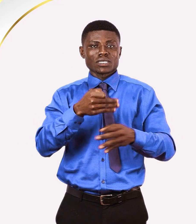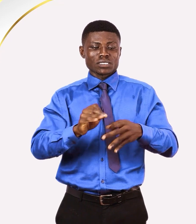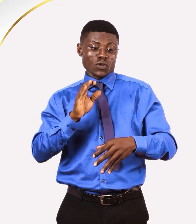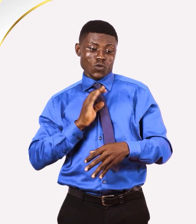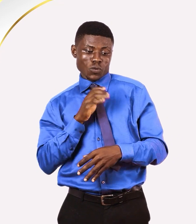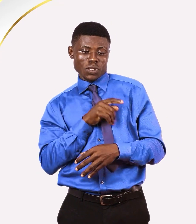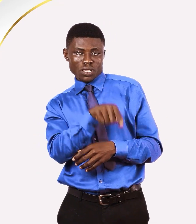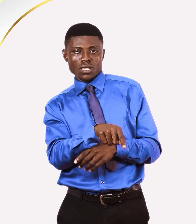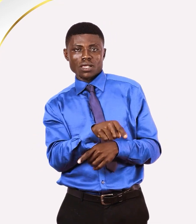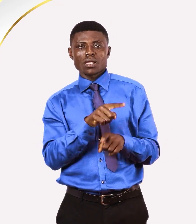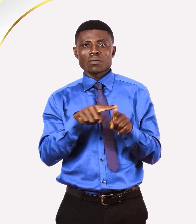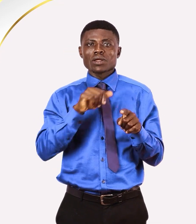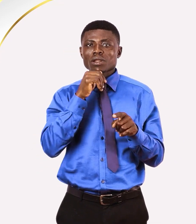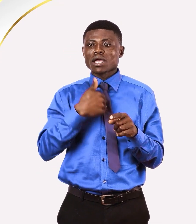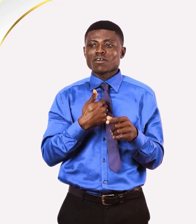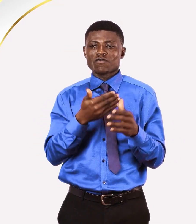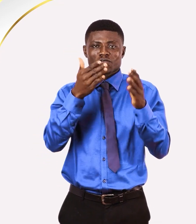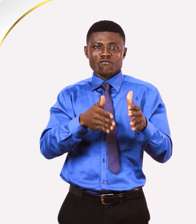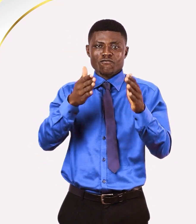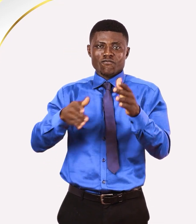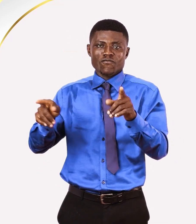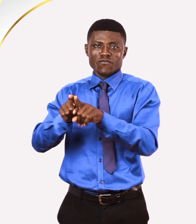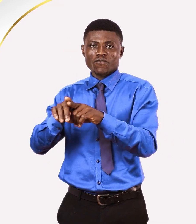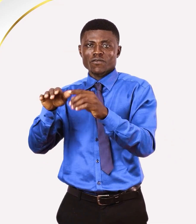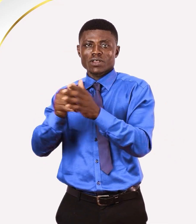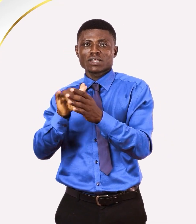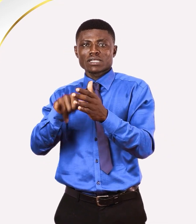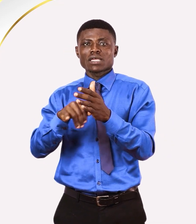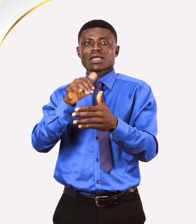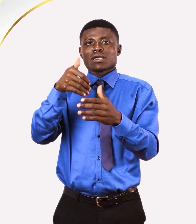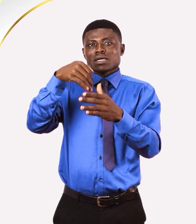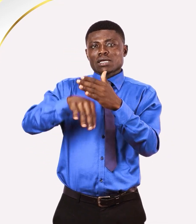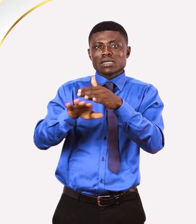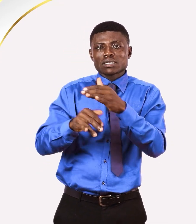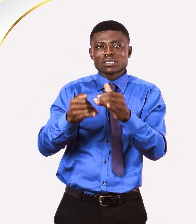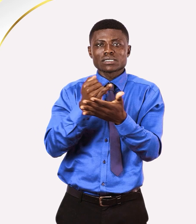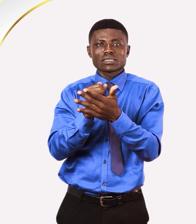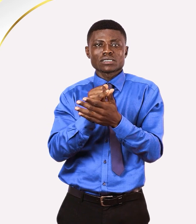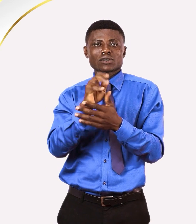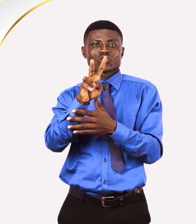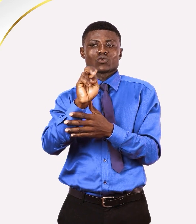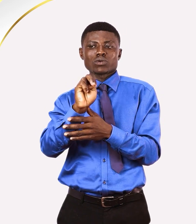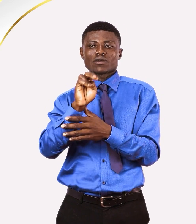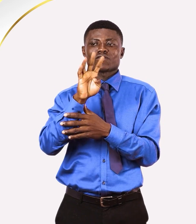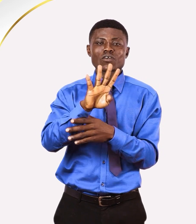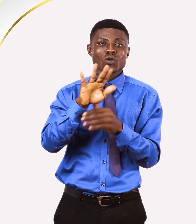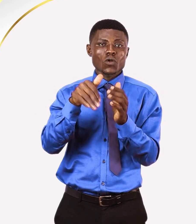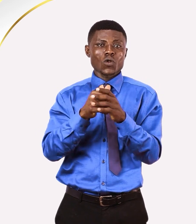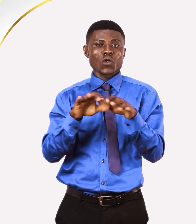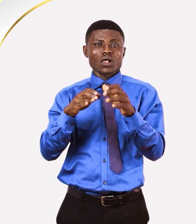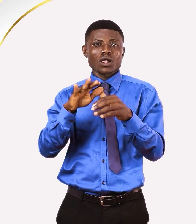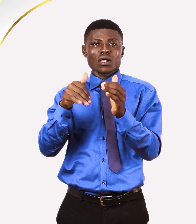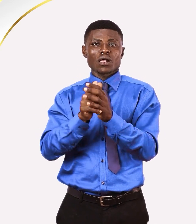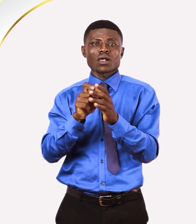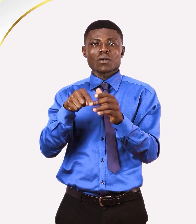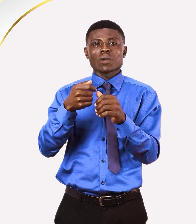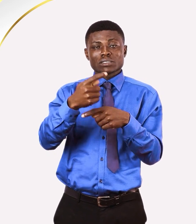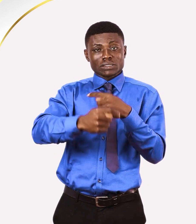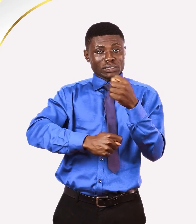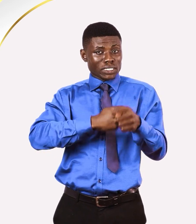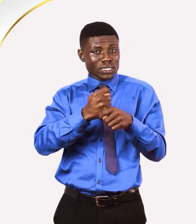and Exchange Commission. There are no agencies under this institution. 2.4